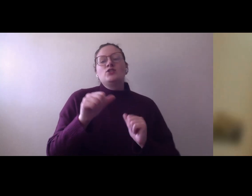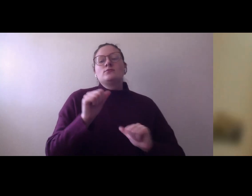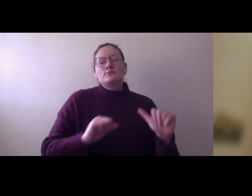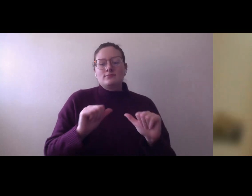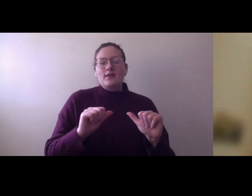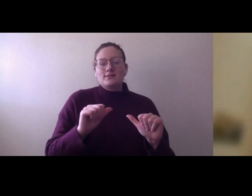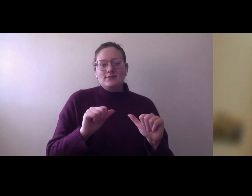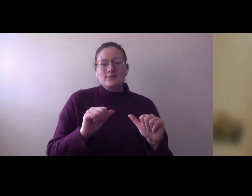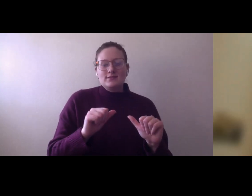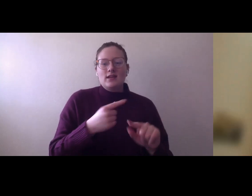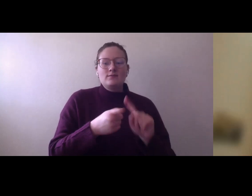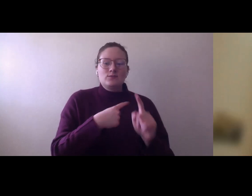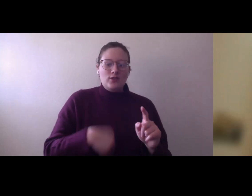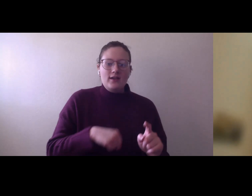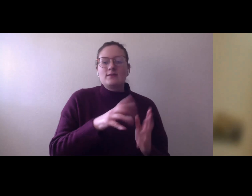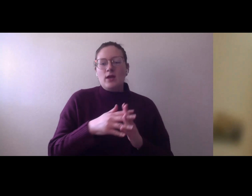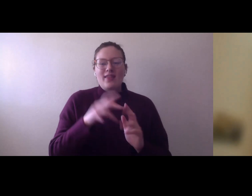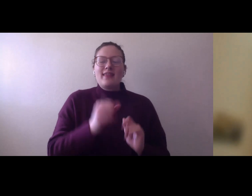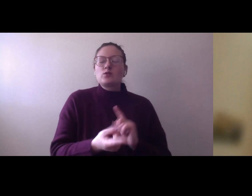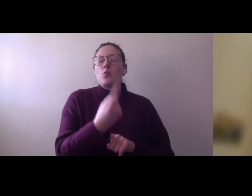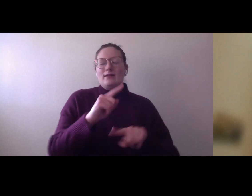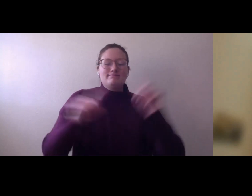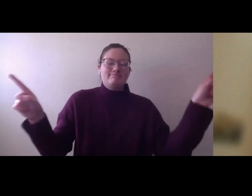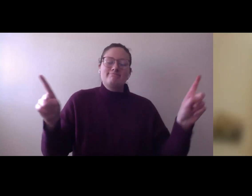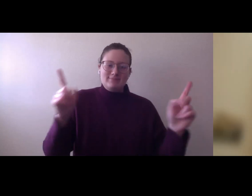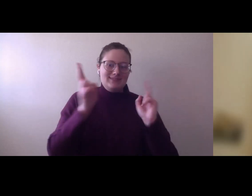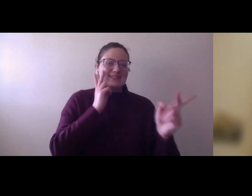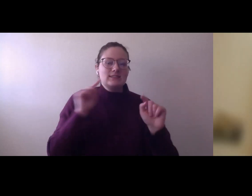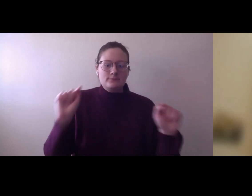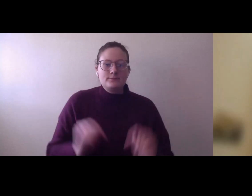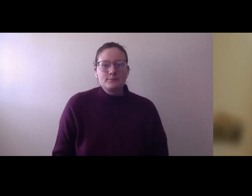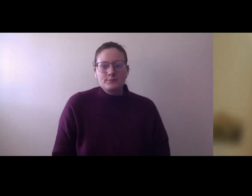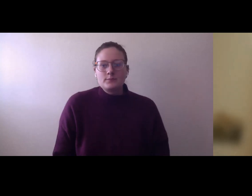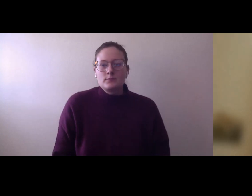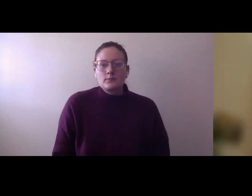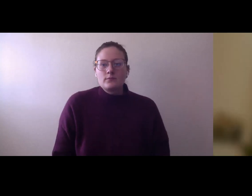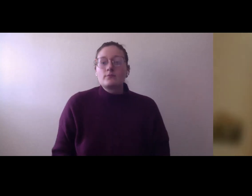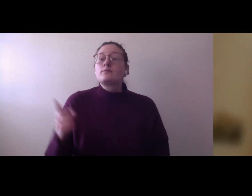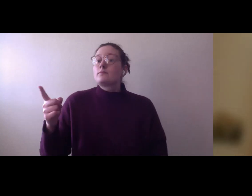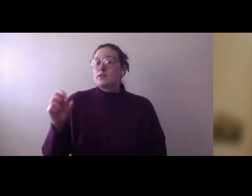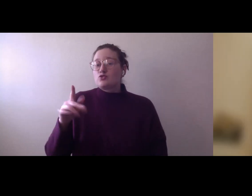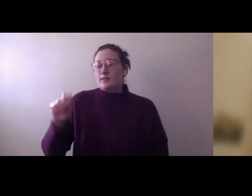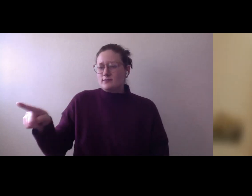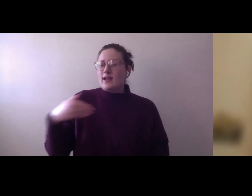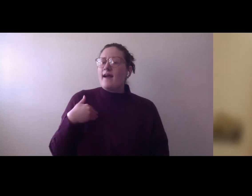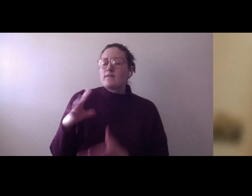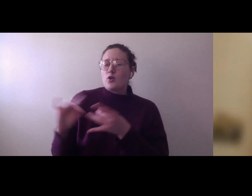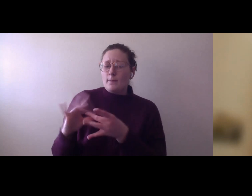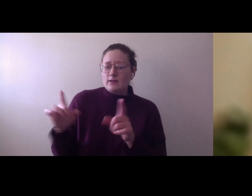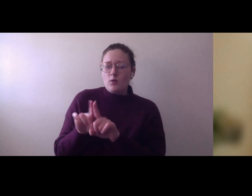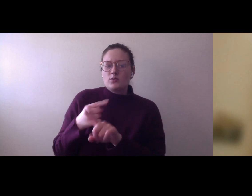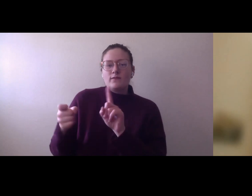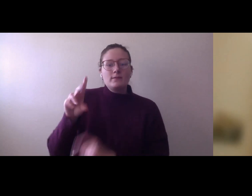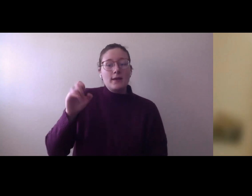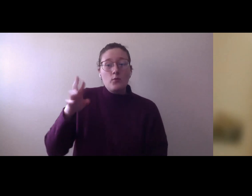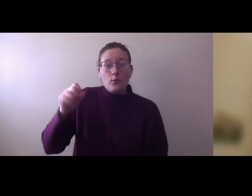So that's one major difference I see between the two cases. So we have a comment also from Deborah